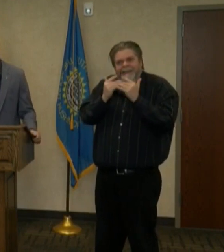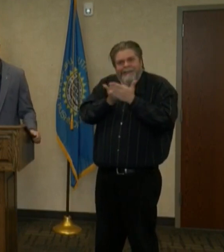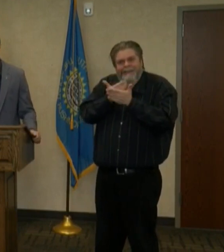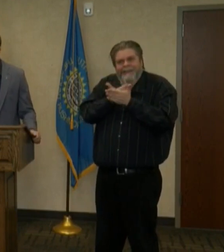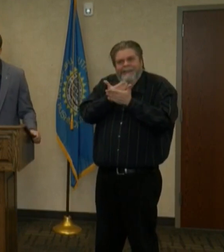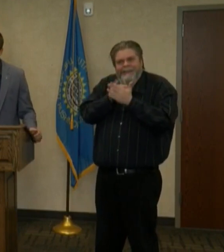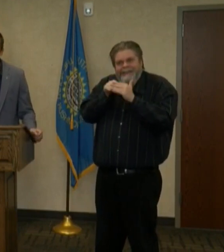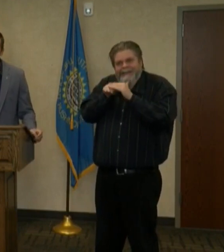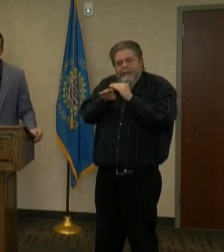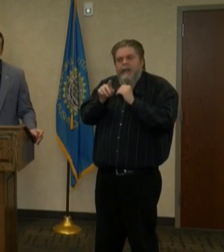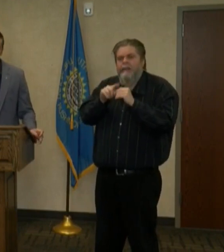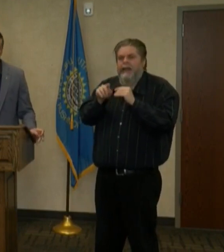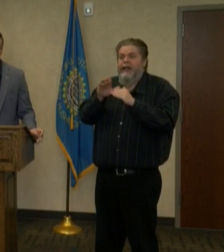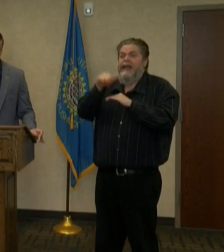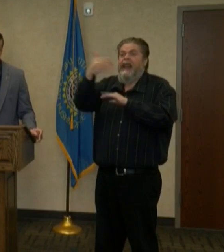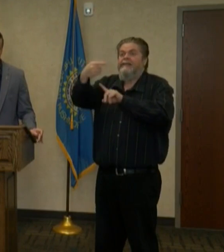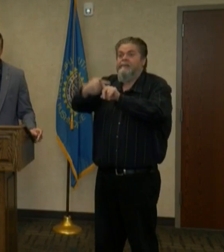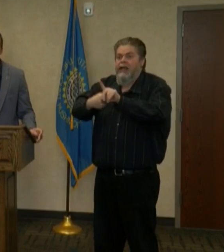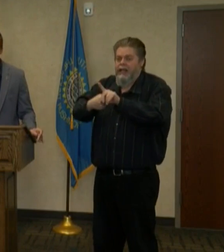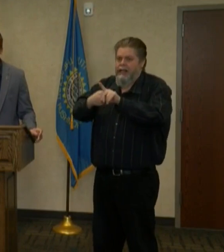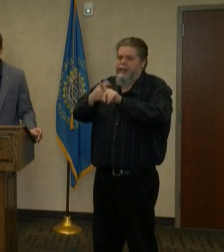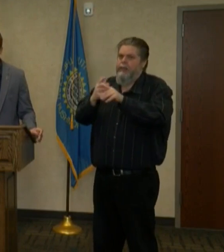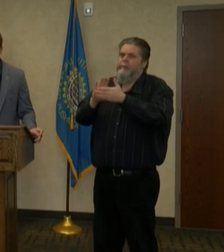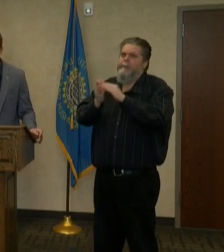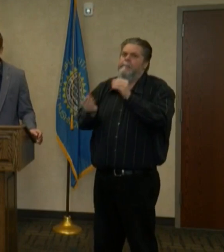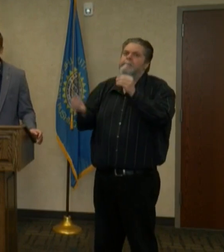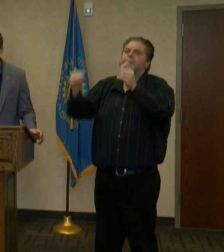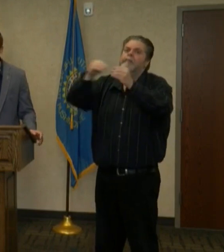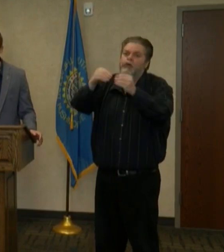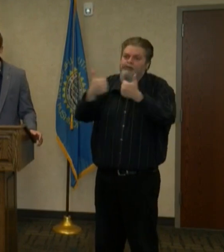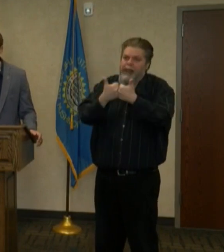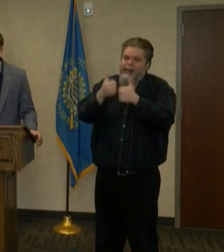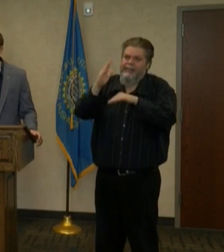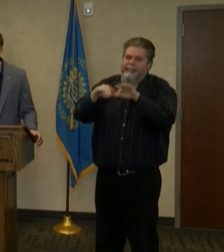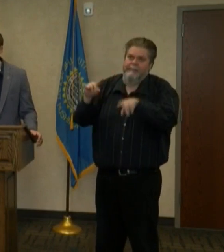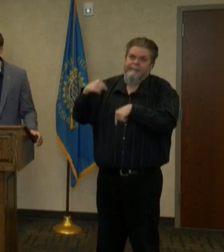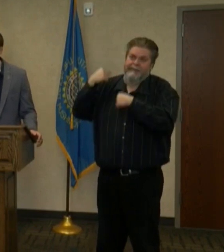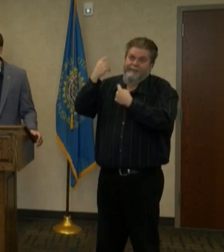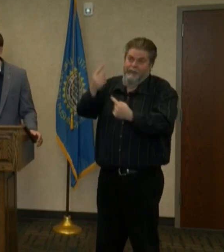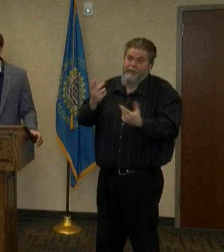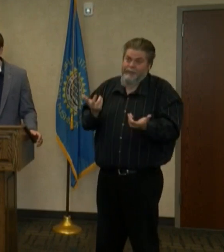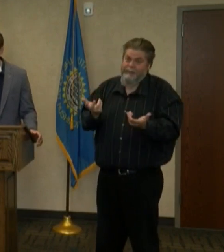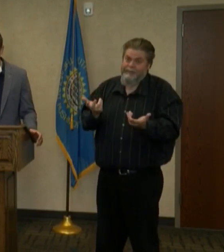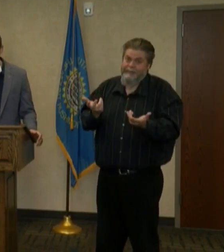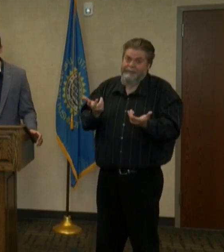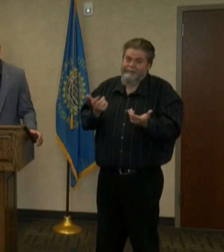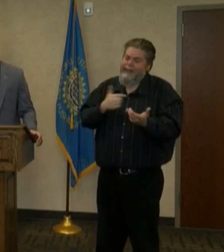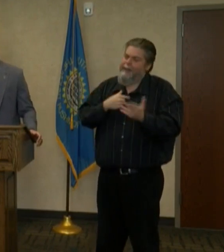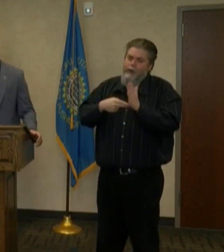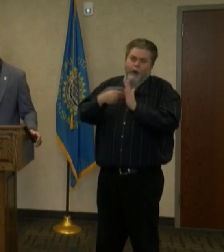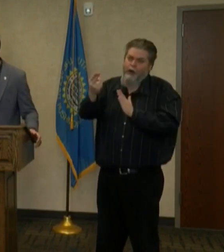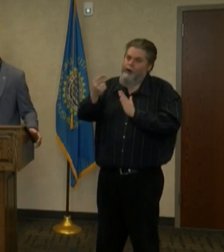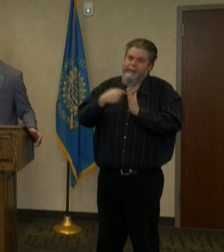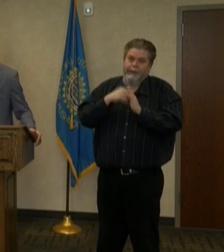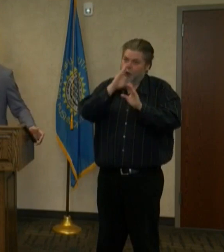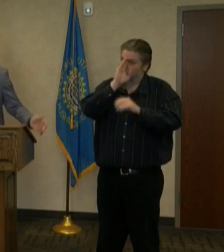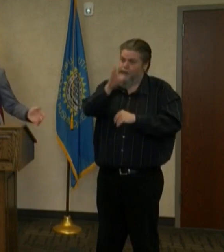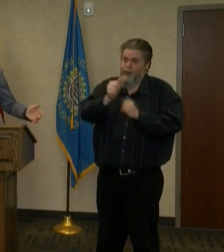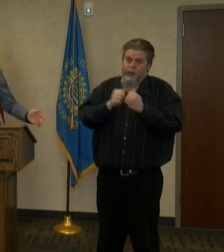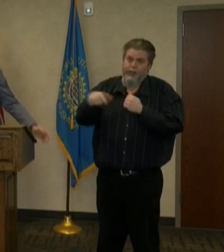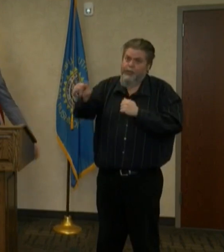is going to be much more challenging than the previous month. Okay? So I need to be very candid and clear on